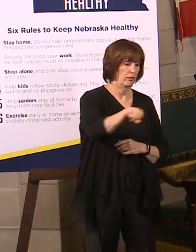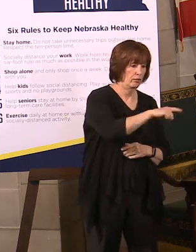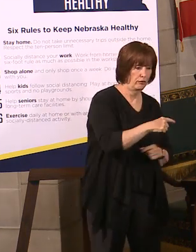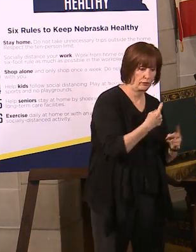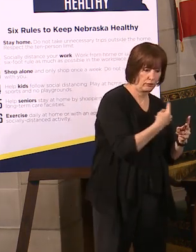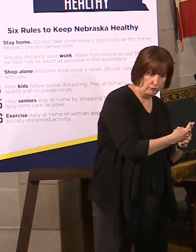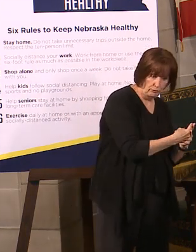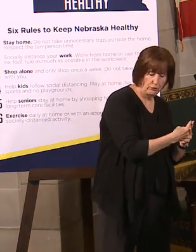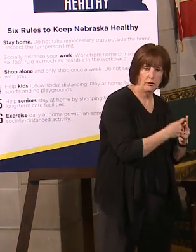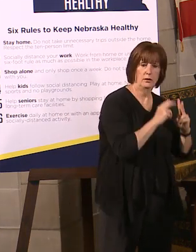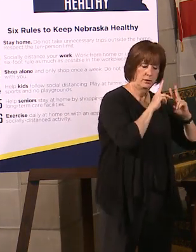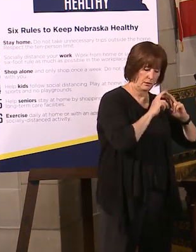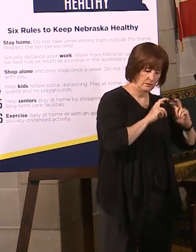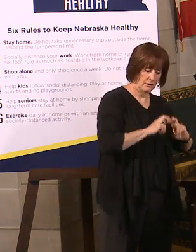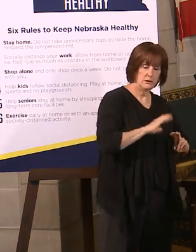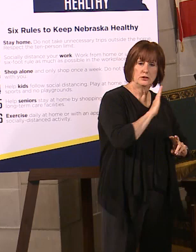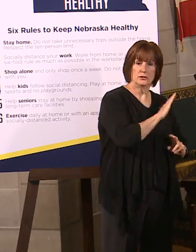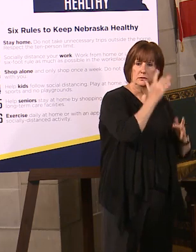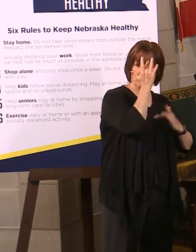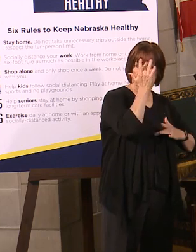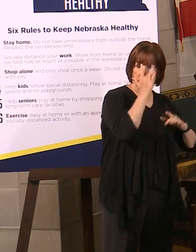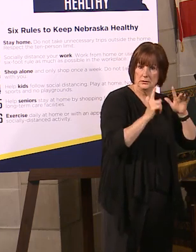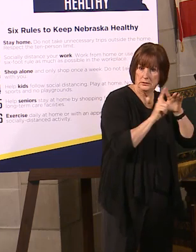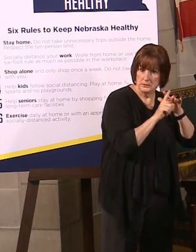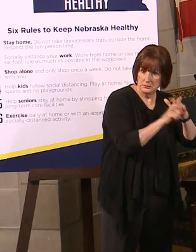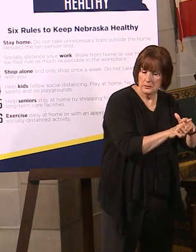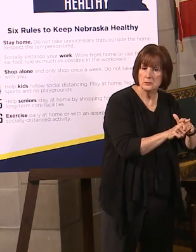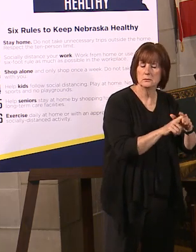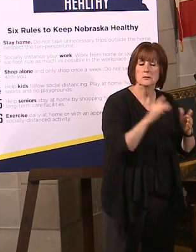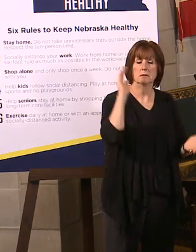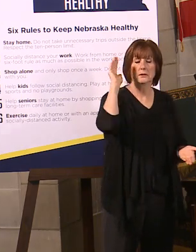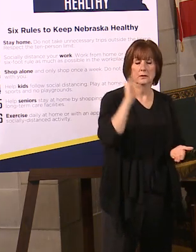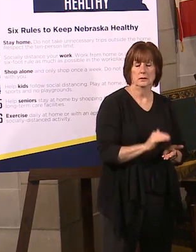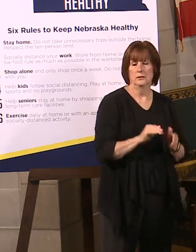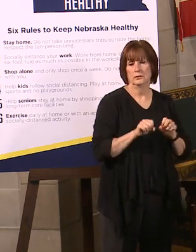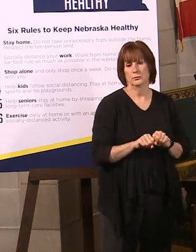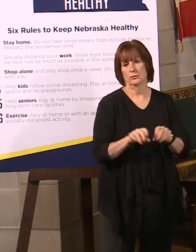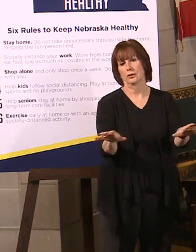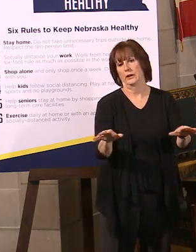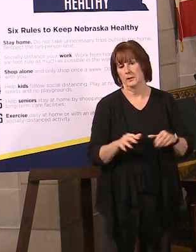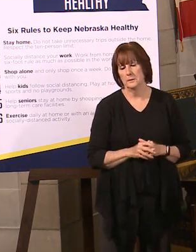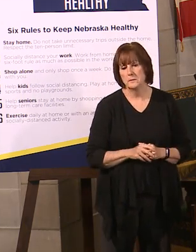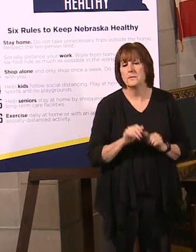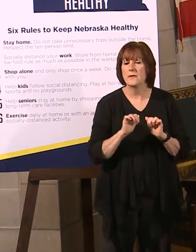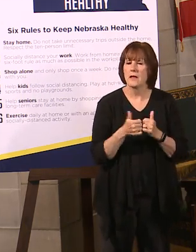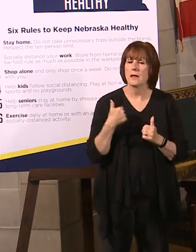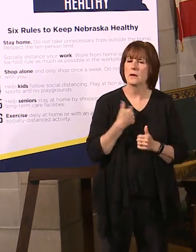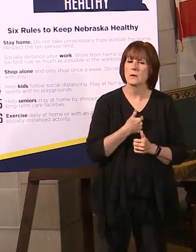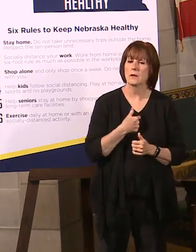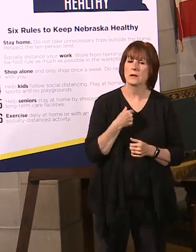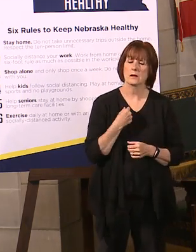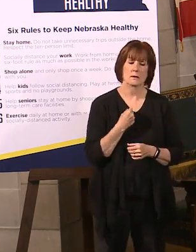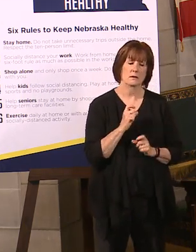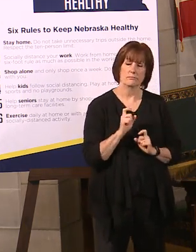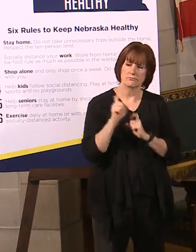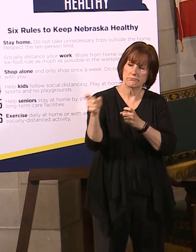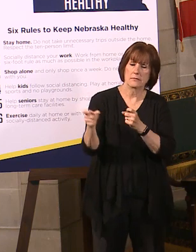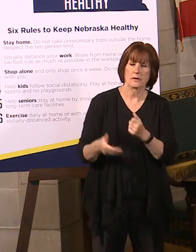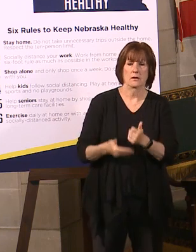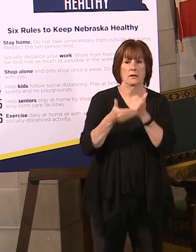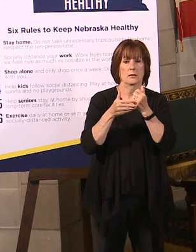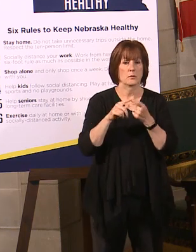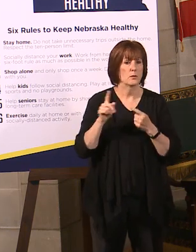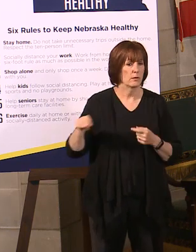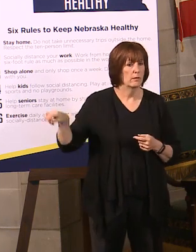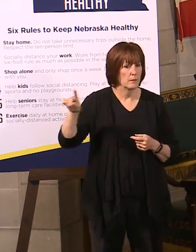monitor their conditions so that we can slow the spread of virus here in the state. So that's another way that we've been supplying extra help to folks locally.